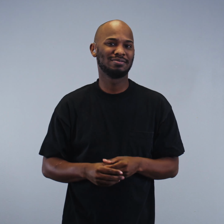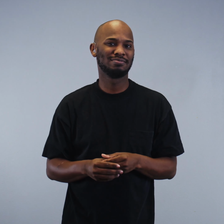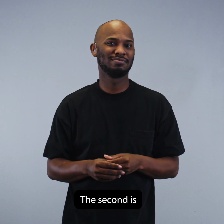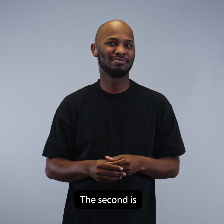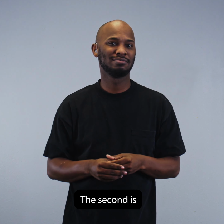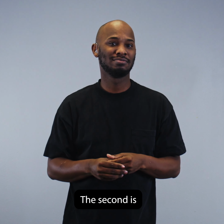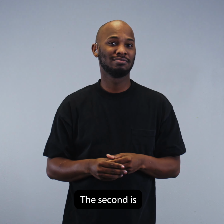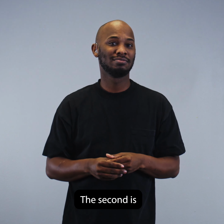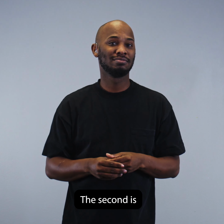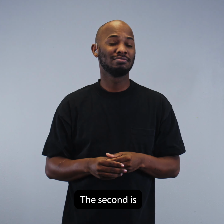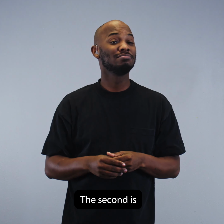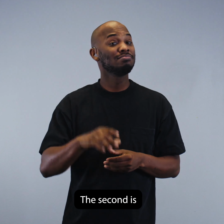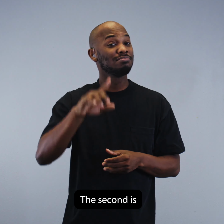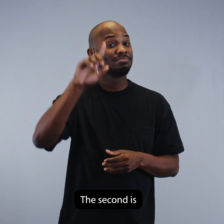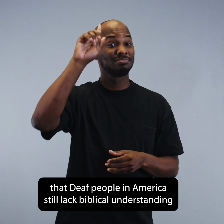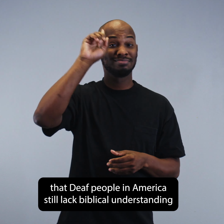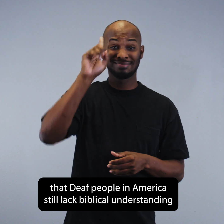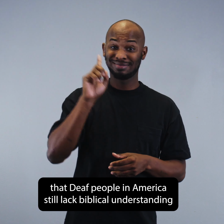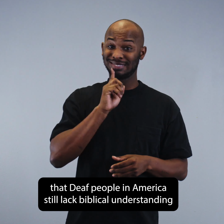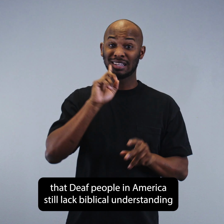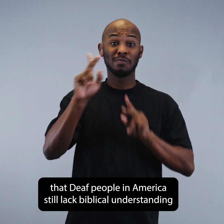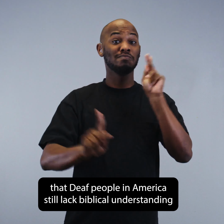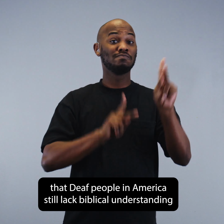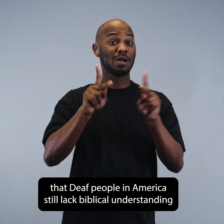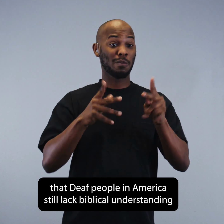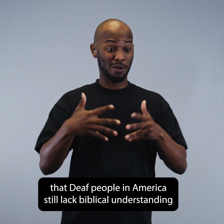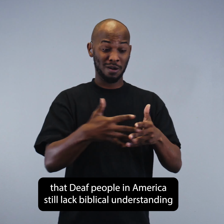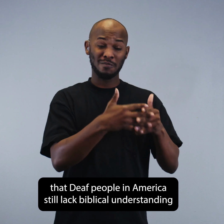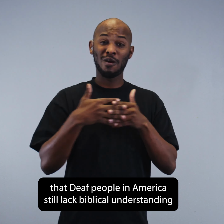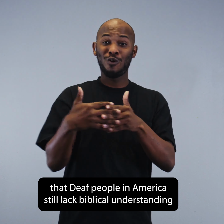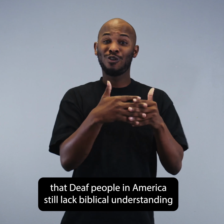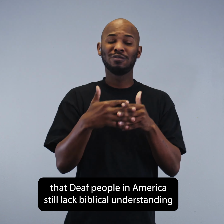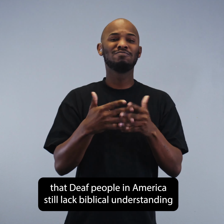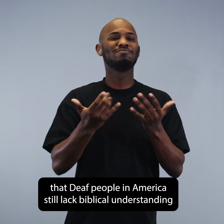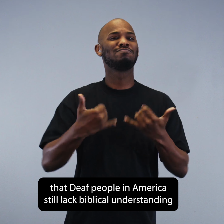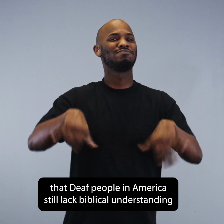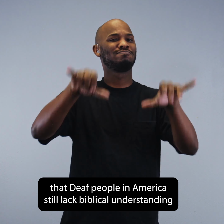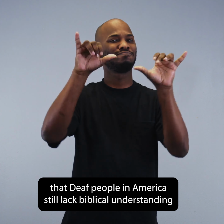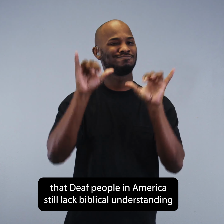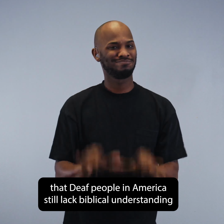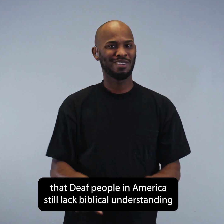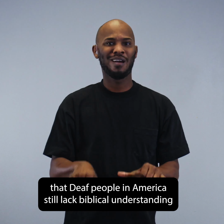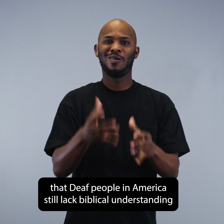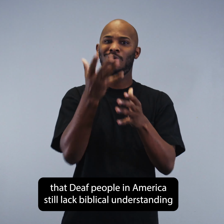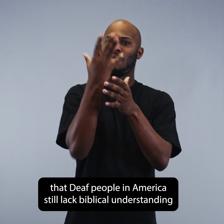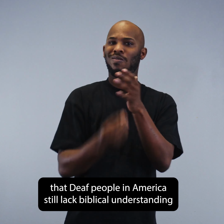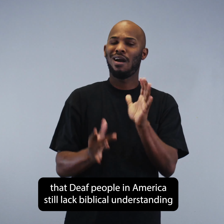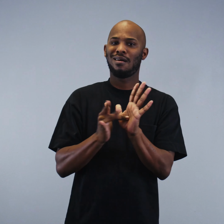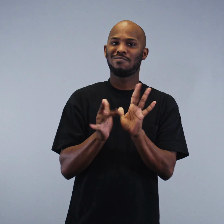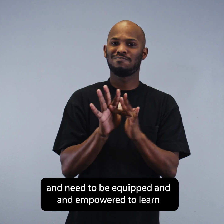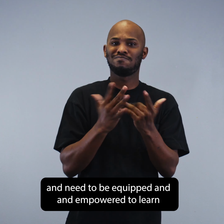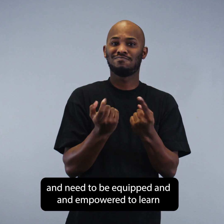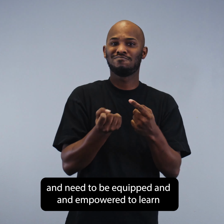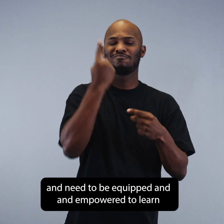The second is deaf people in America still lack biblical understanding and need to